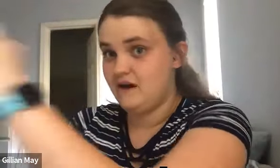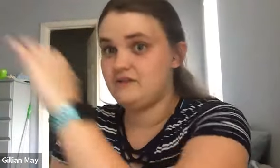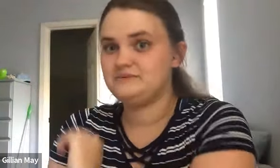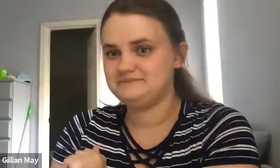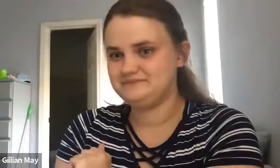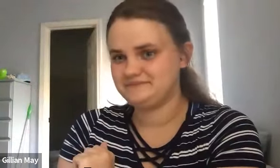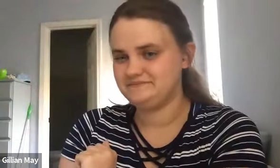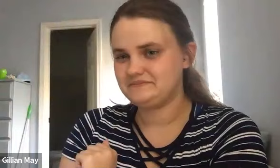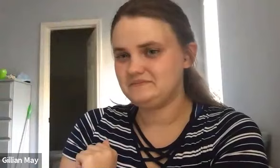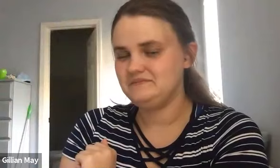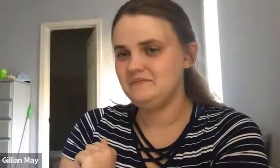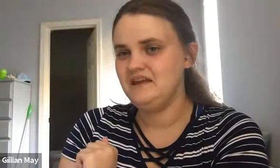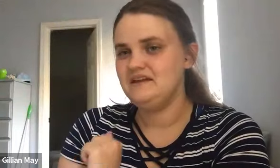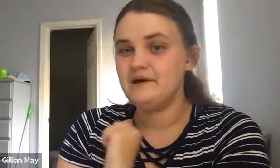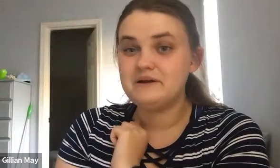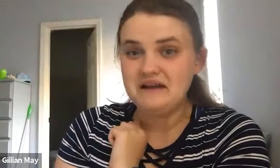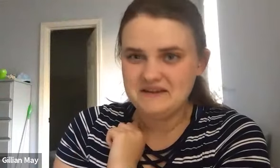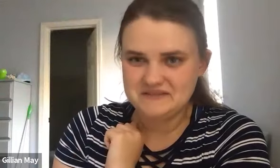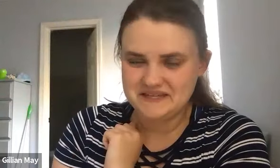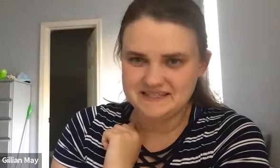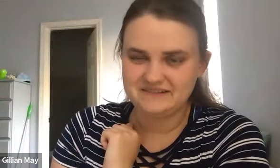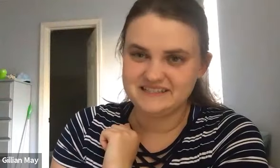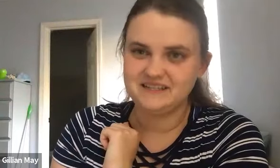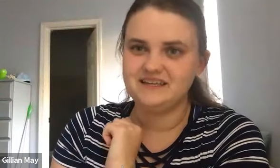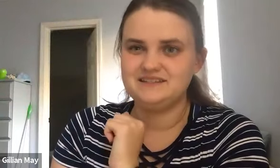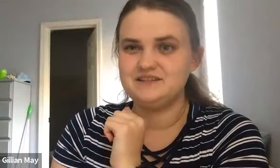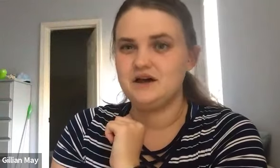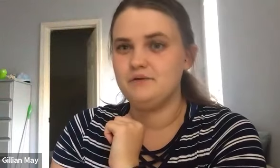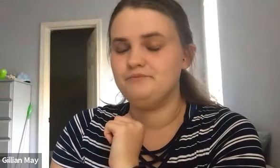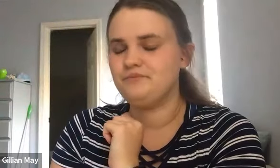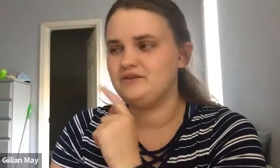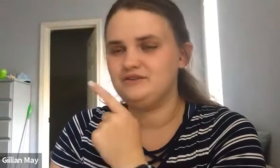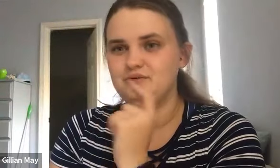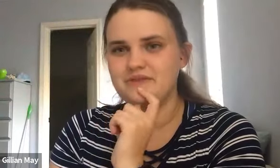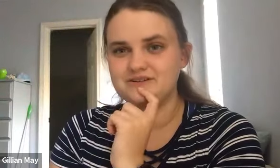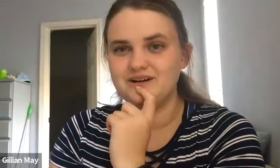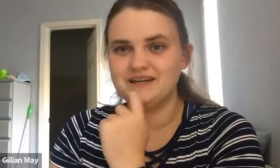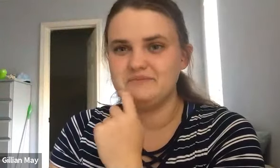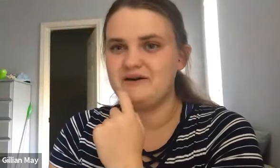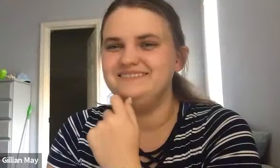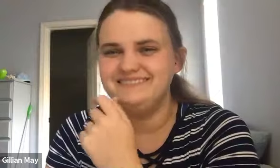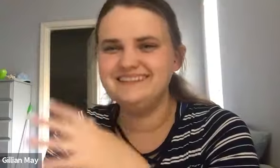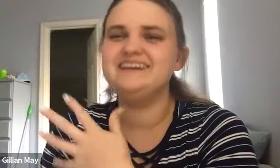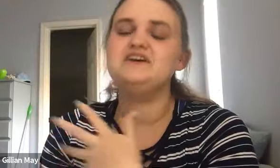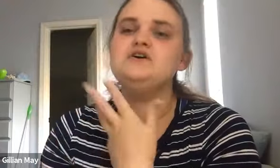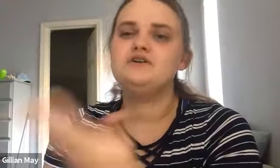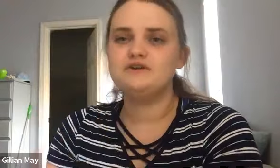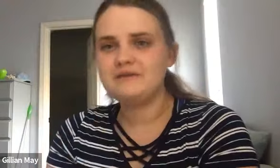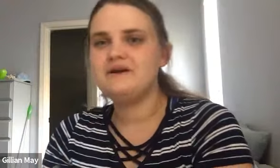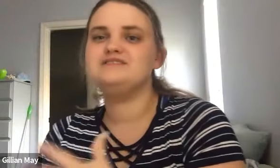grandfather. Now, one of my favorite things that I'll see kids do when they're talking about like their grandparents or